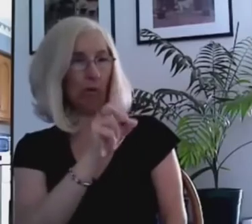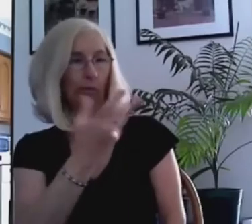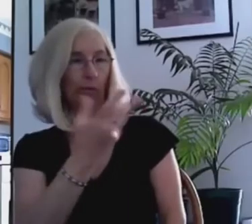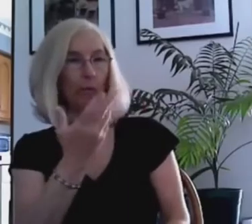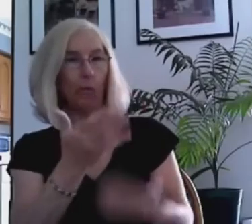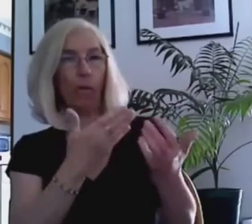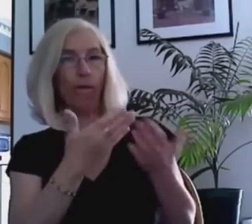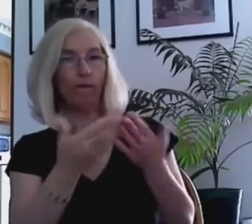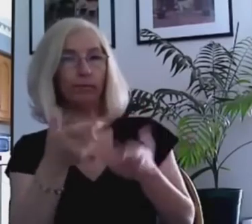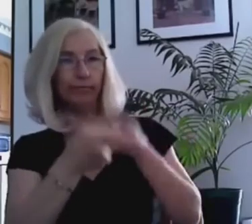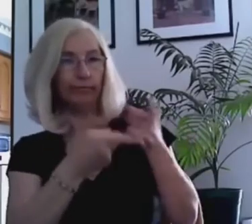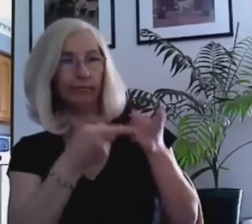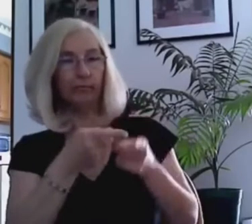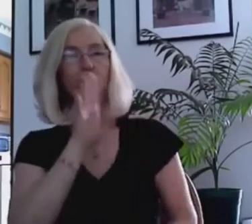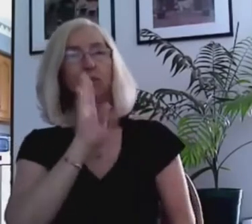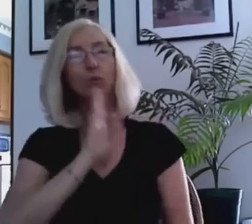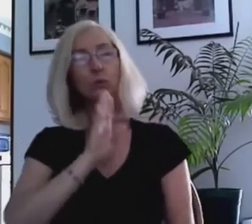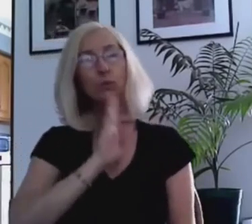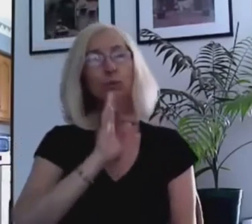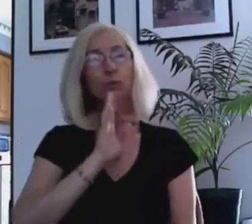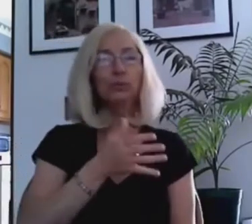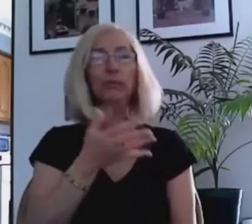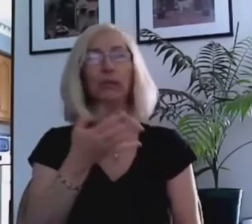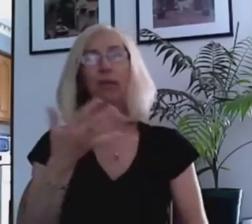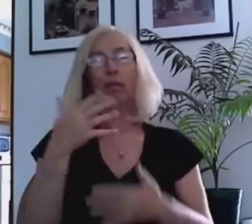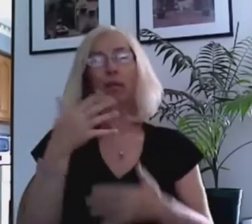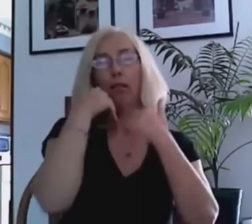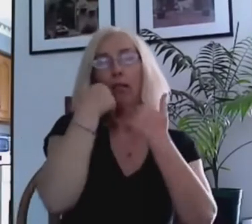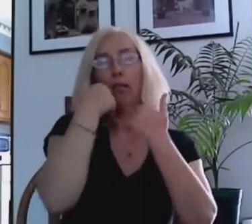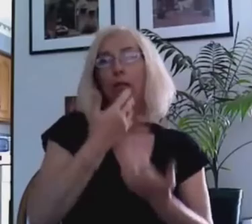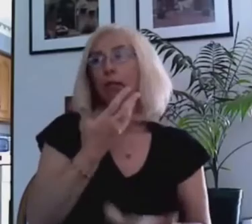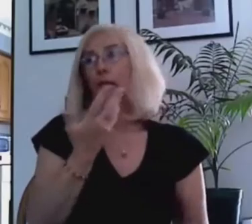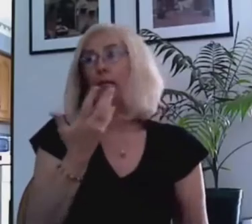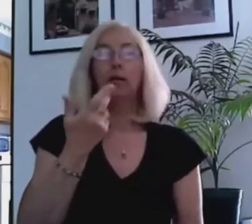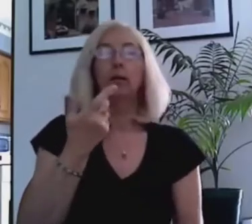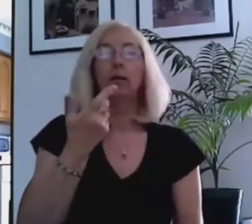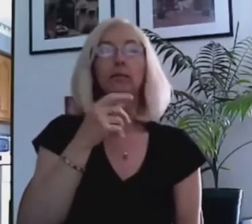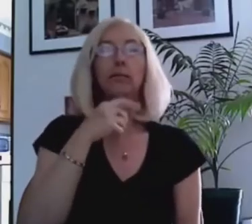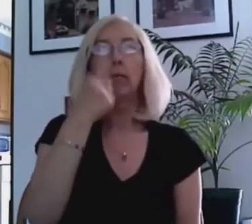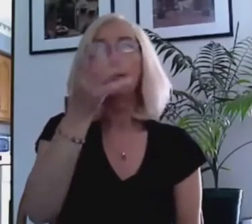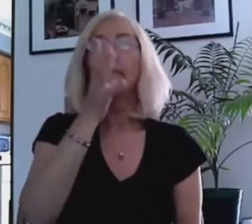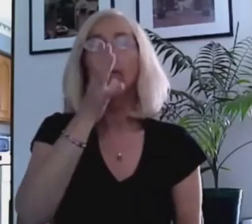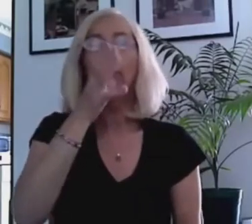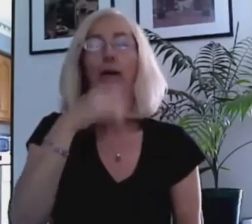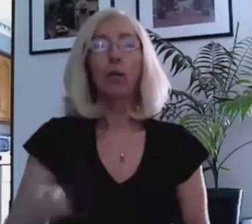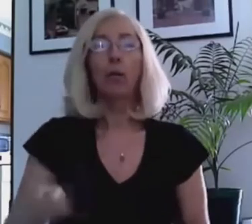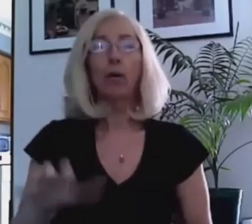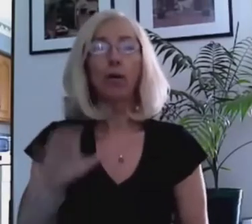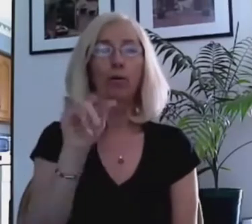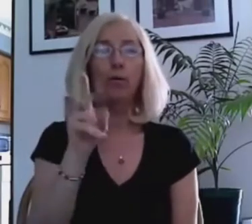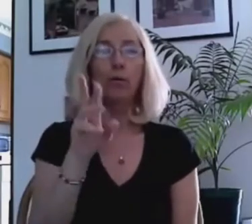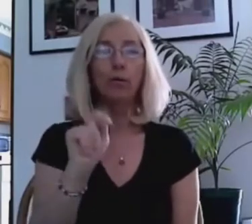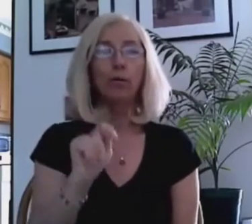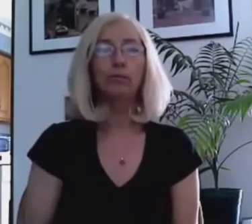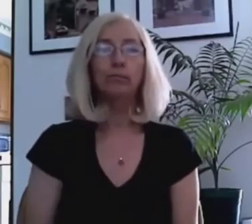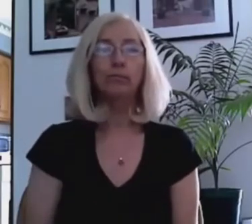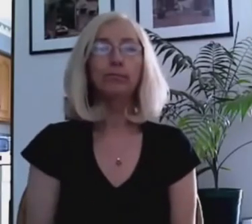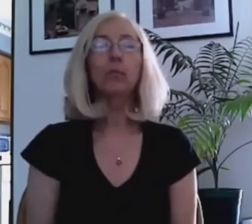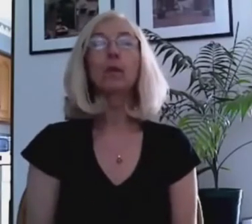kids saw what I had for lunch, and they were teasing me and making fun of me. And I was just